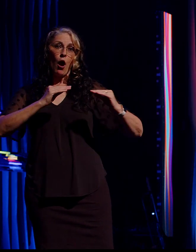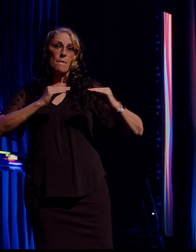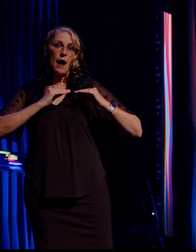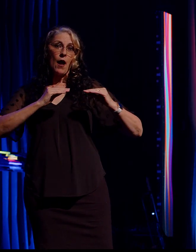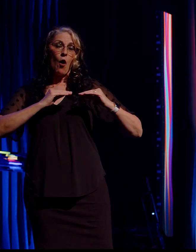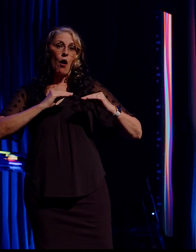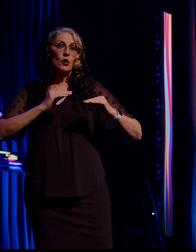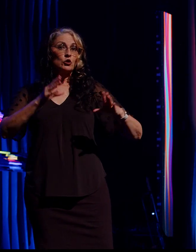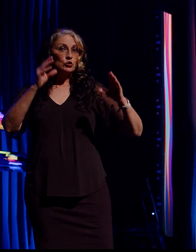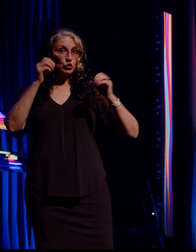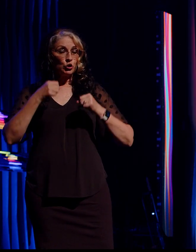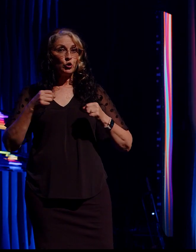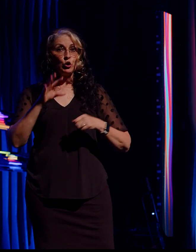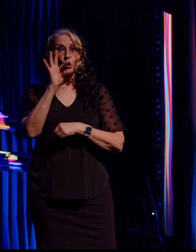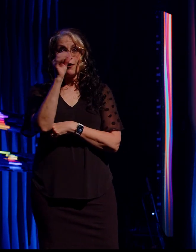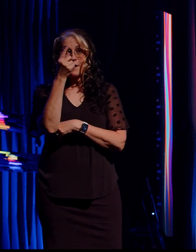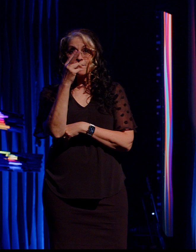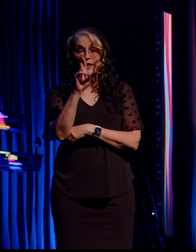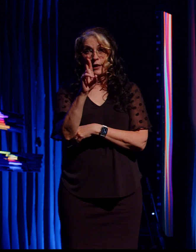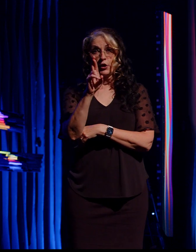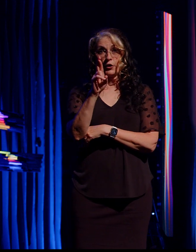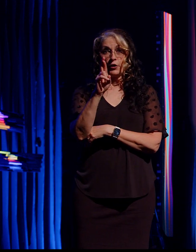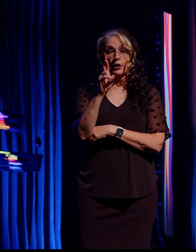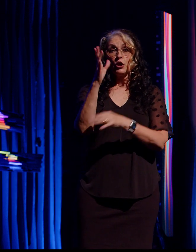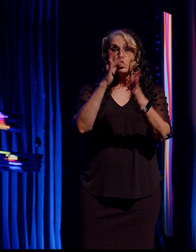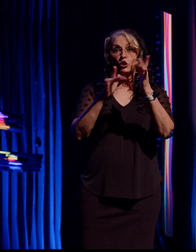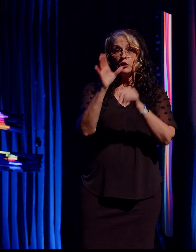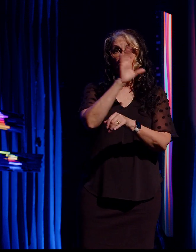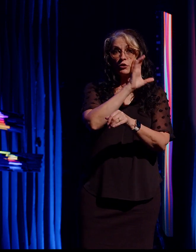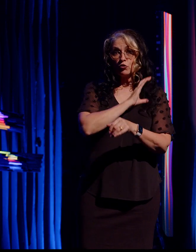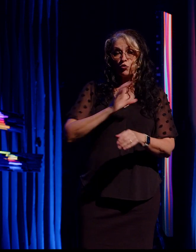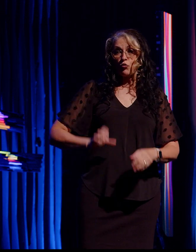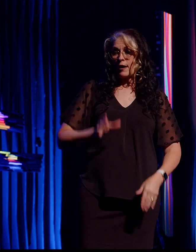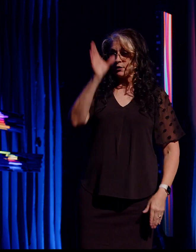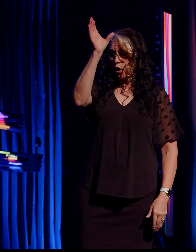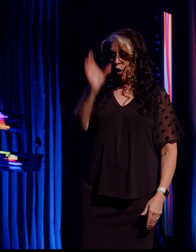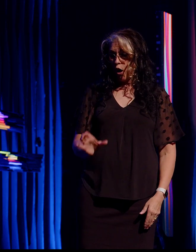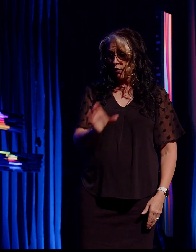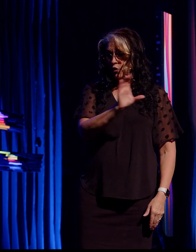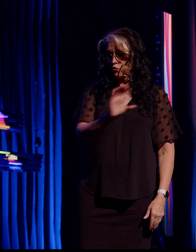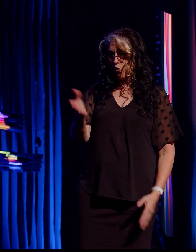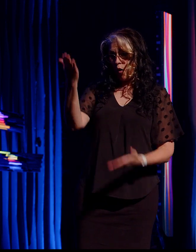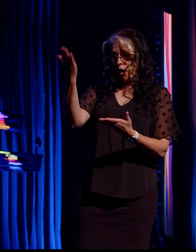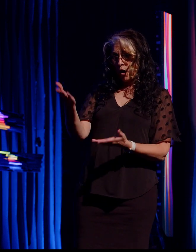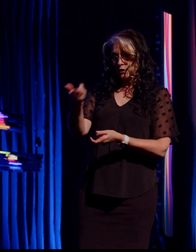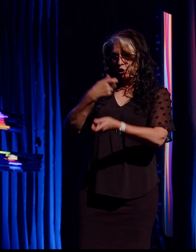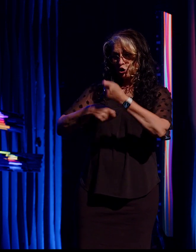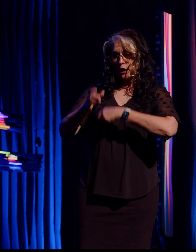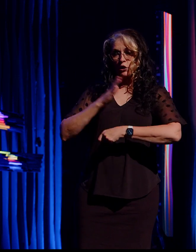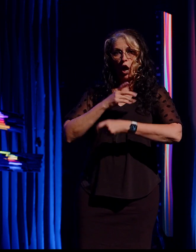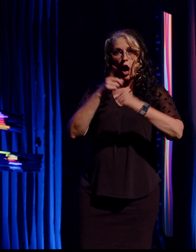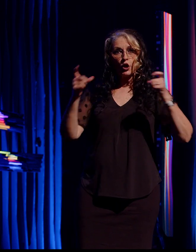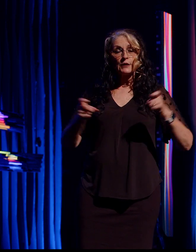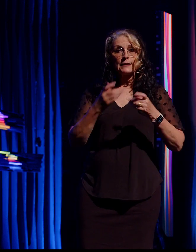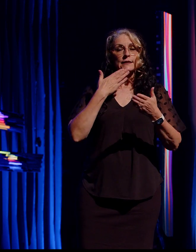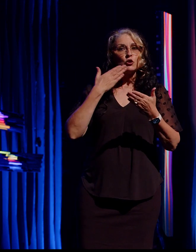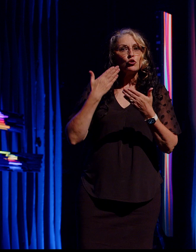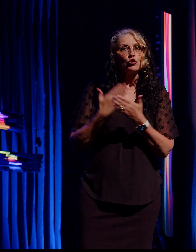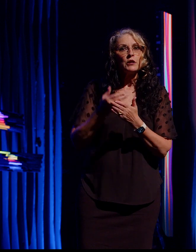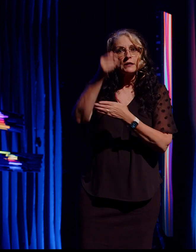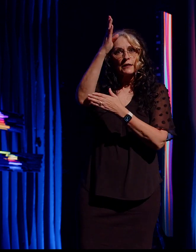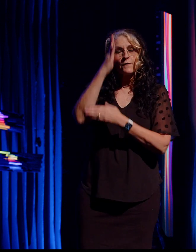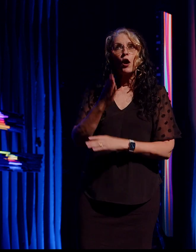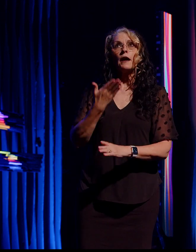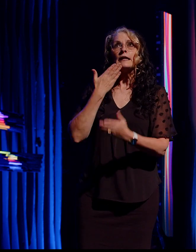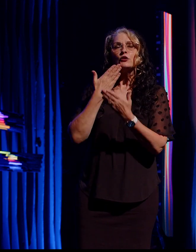fear." That it was the grace of God and what Jesus Christ did on the cross for our sins. It was the goodness of God and how good